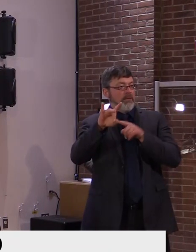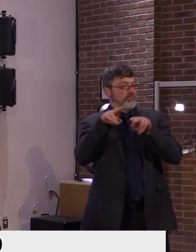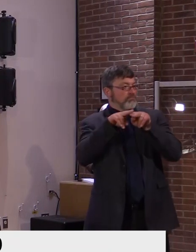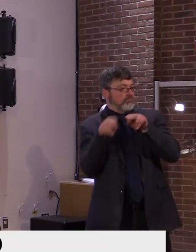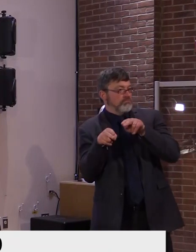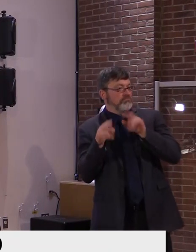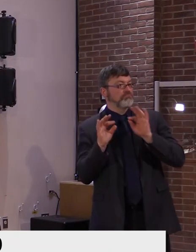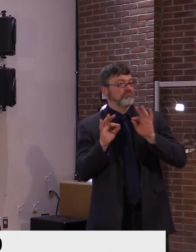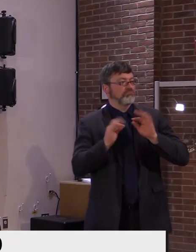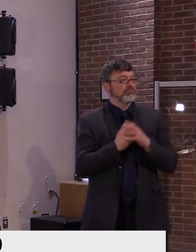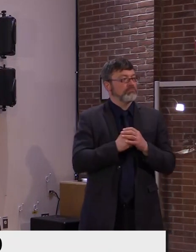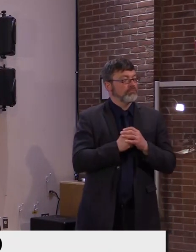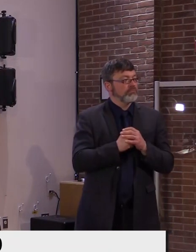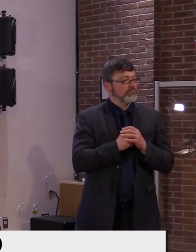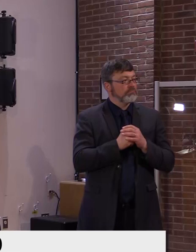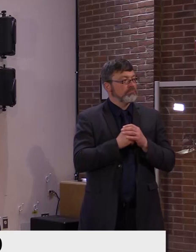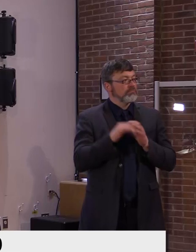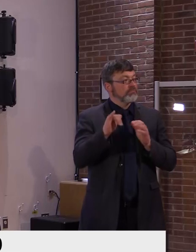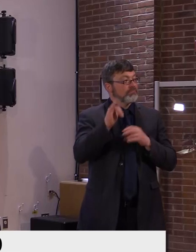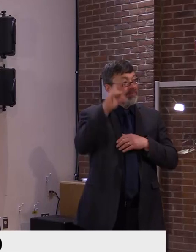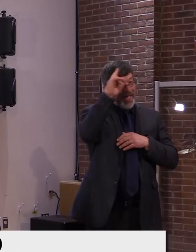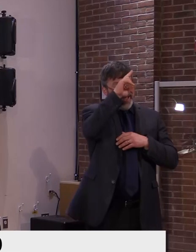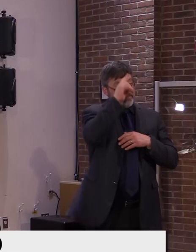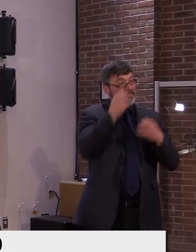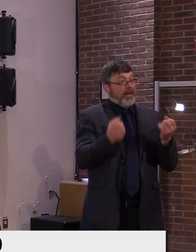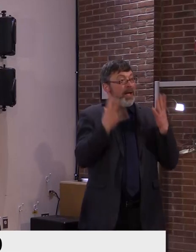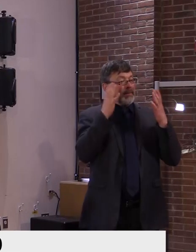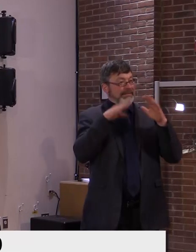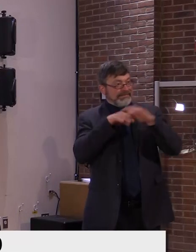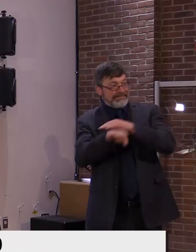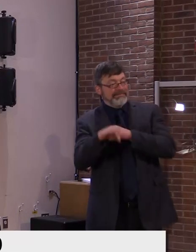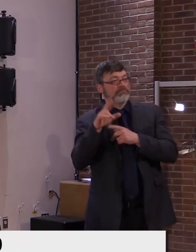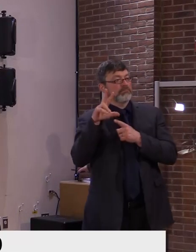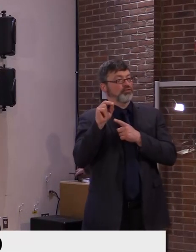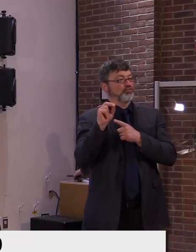30, with 5 people in the ICU.